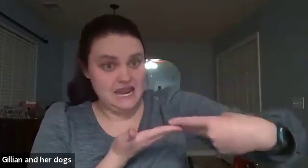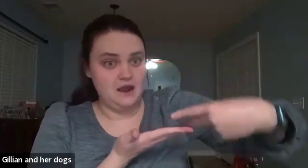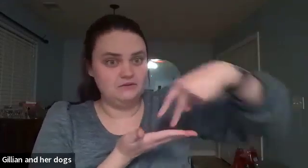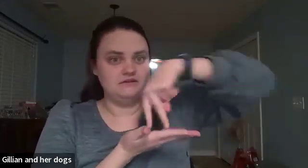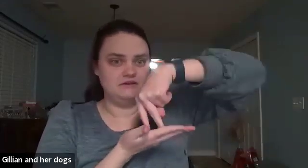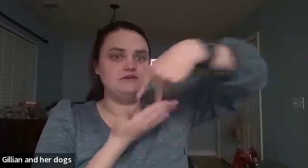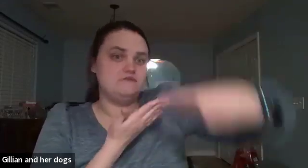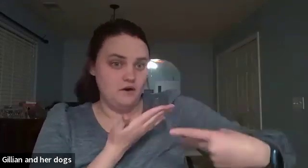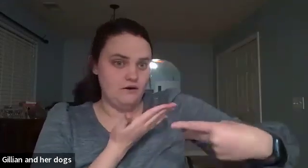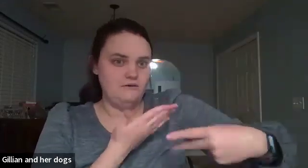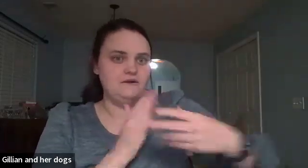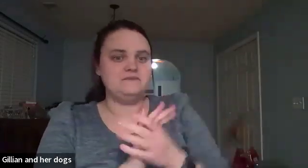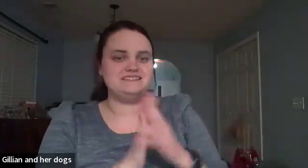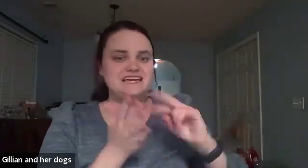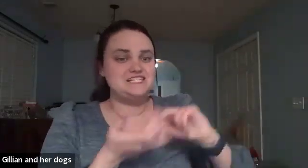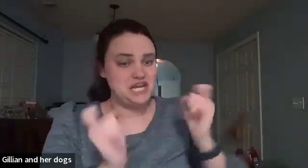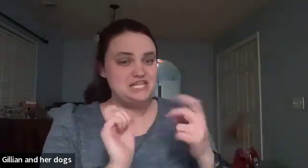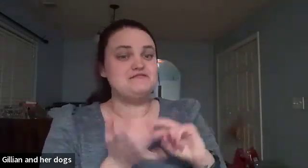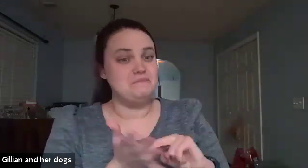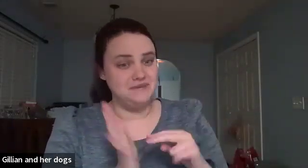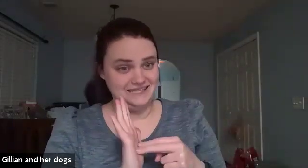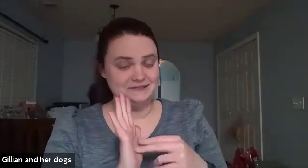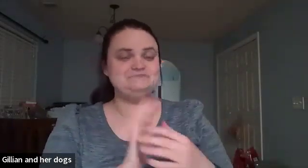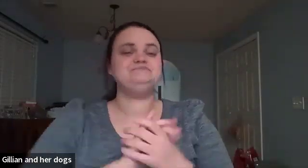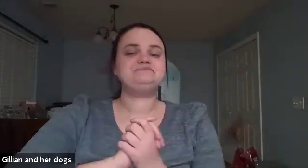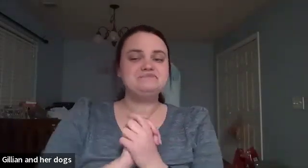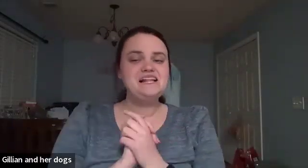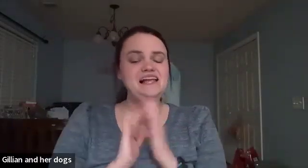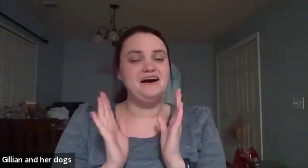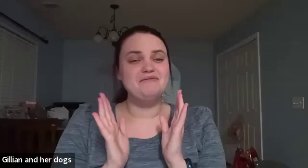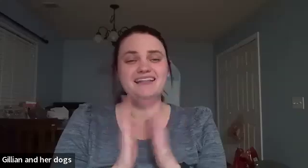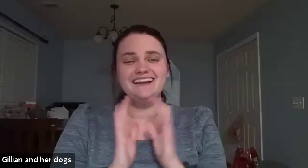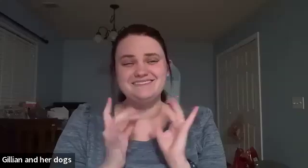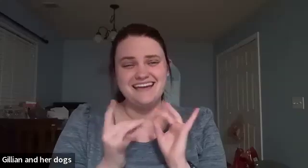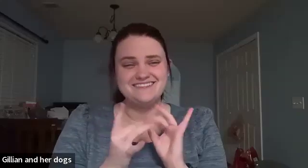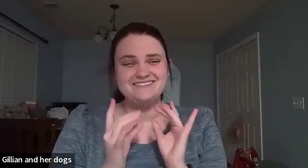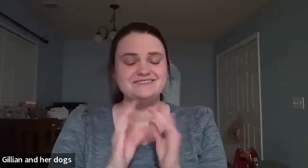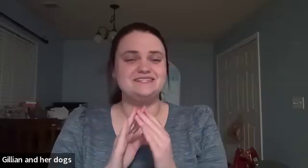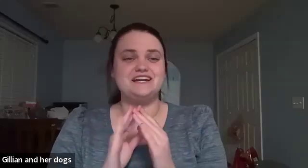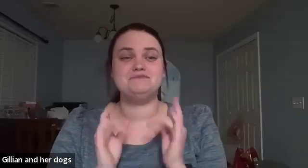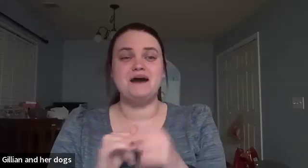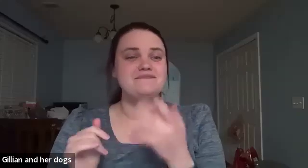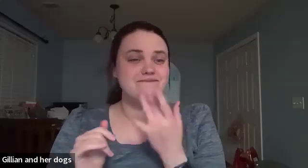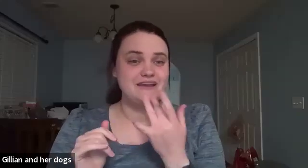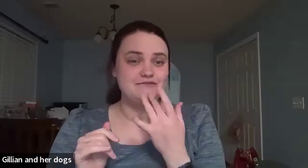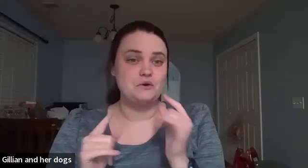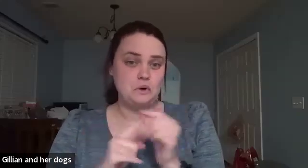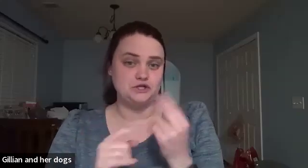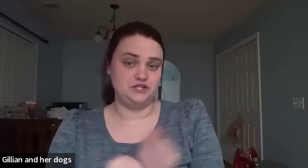down, fall, because that's the change of the meaning. I like to always have this little discussion. My favorite word to